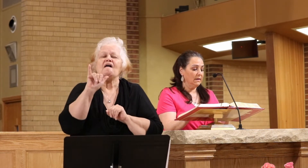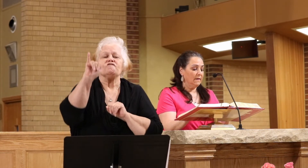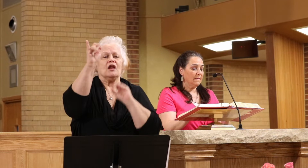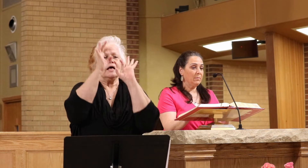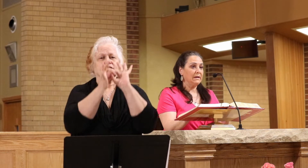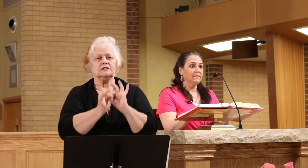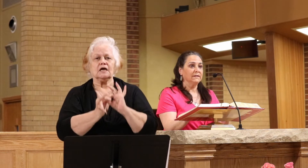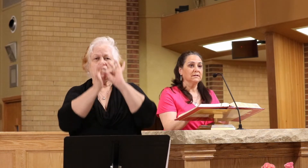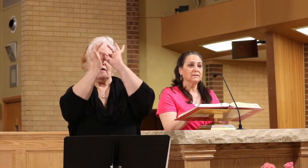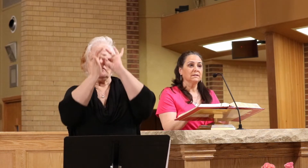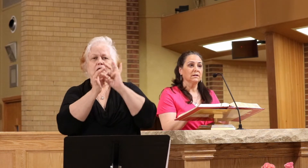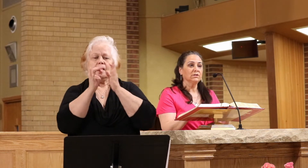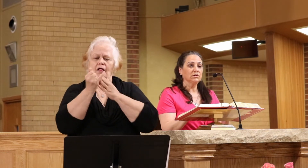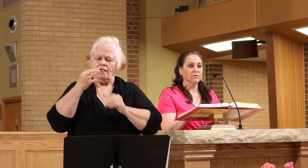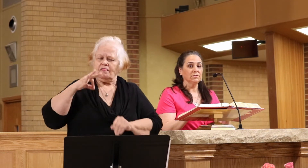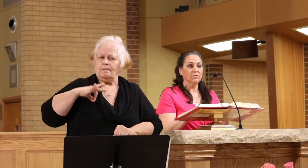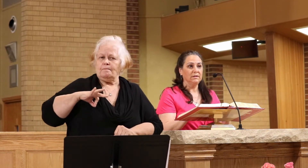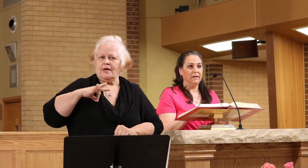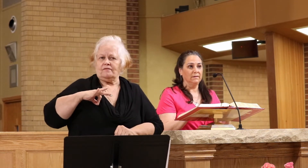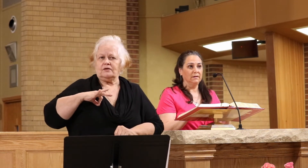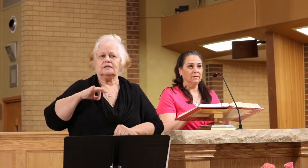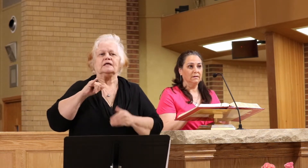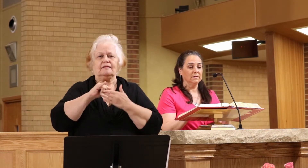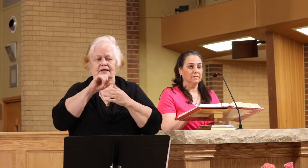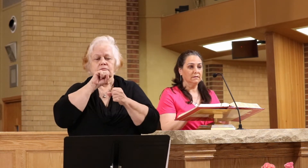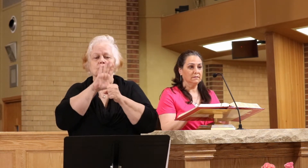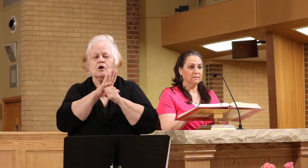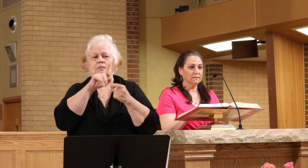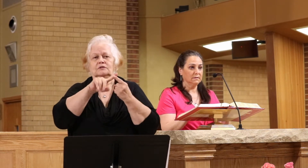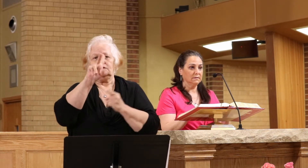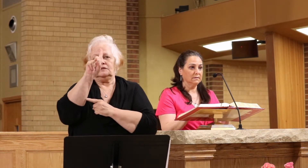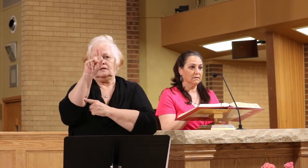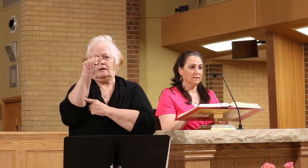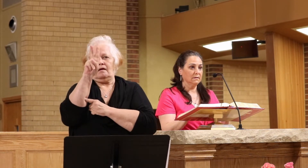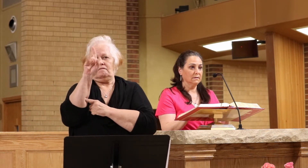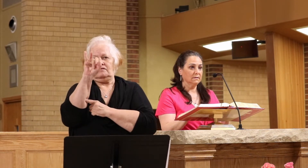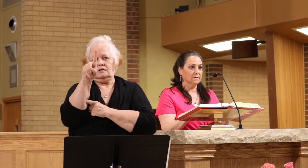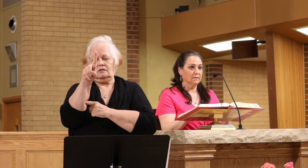covenant, the benefits assured to David.